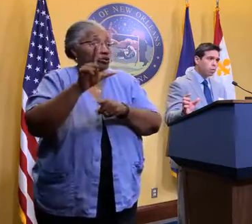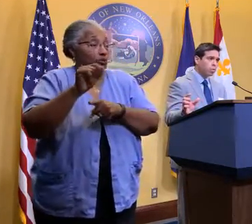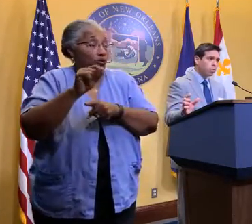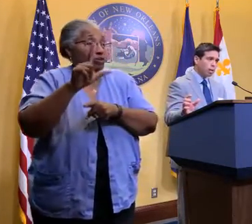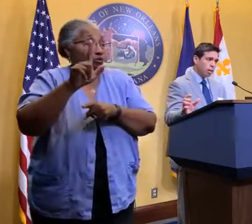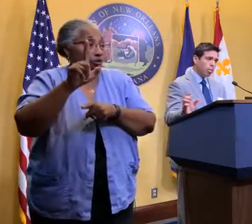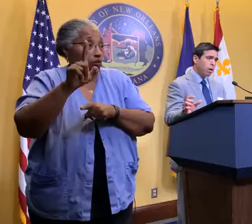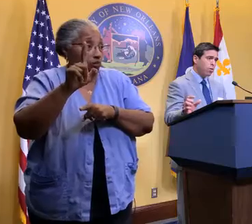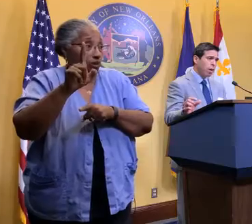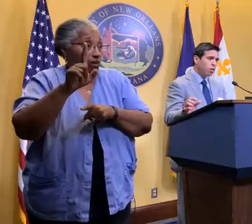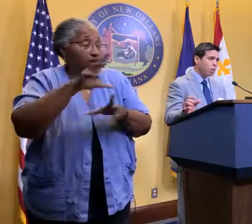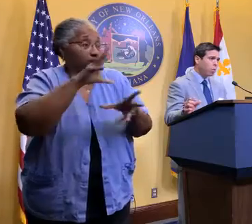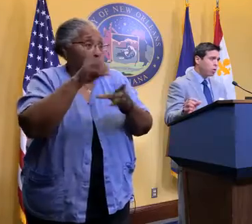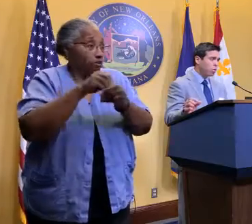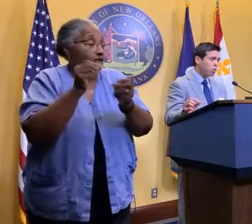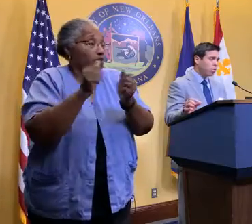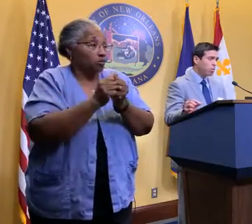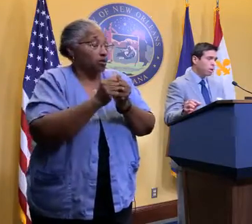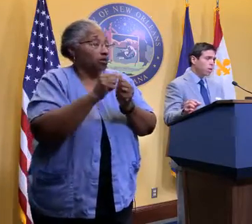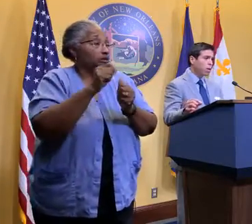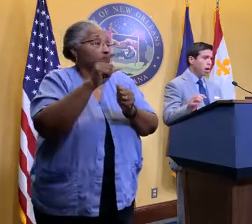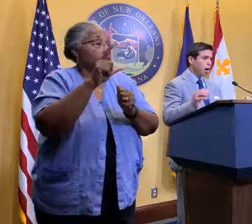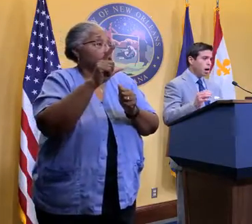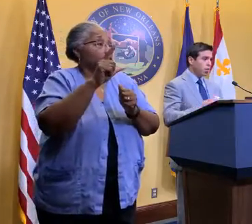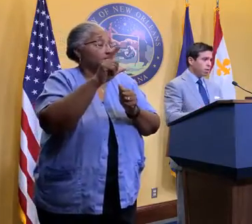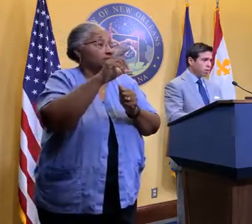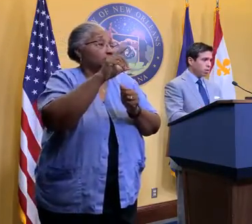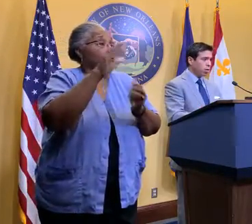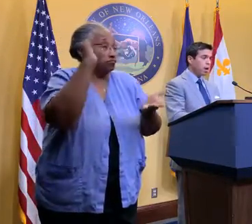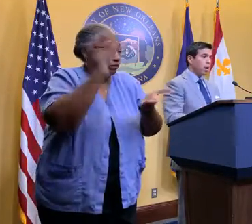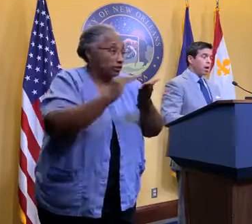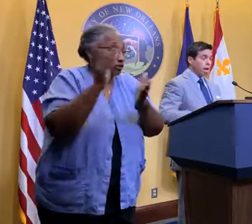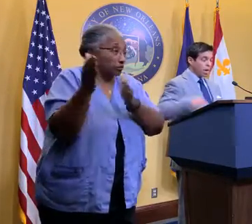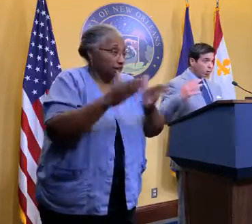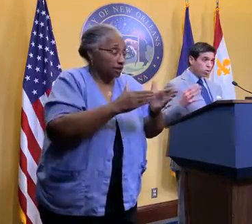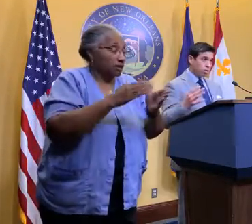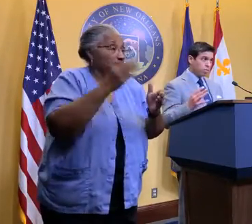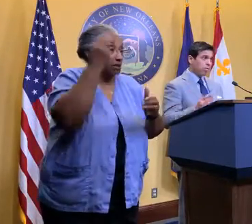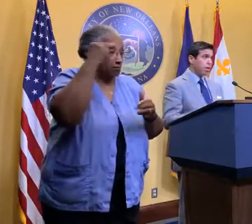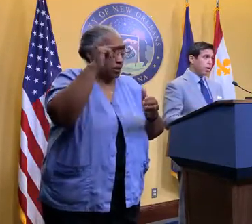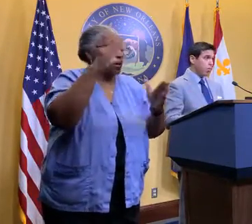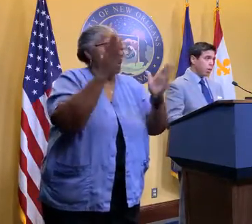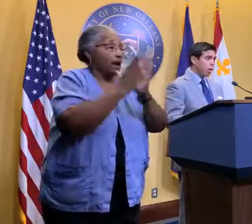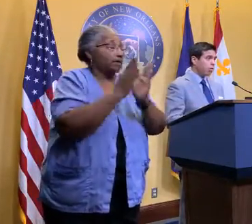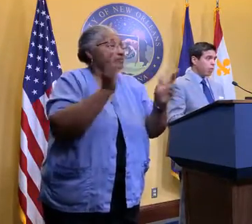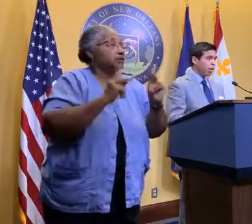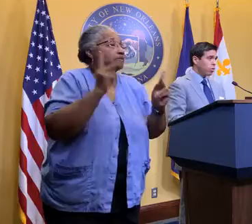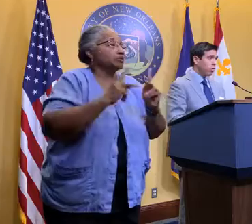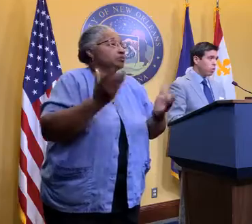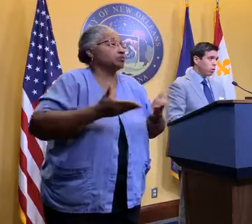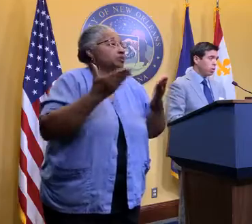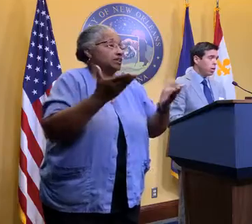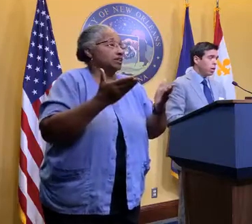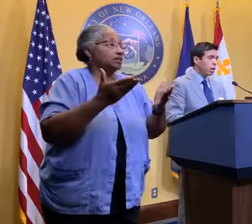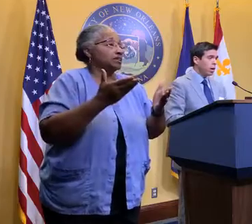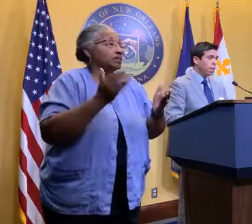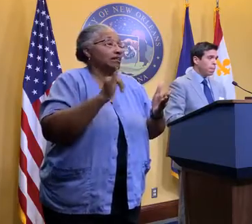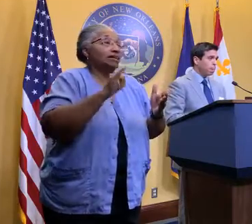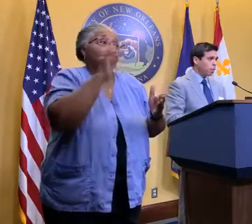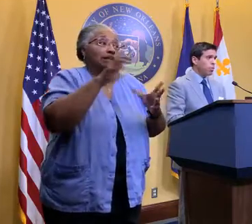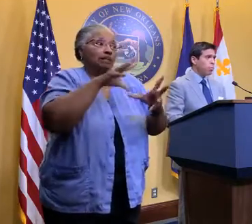20% reduction plan the mayor has asked all departments to submit. This is exclusive of that, and we're going to have to manage